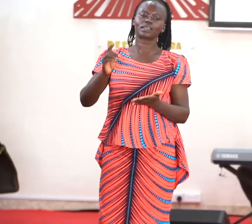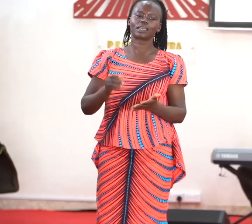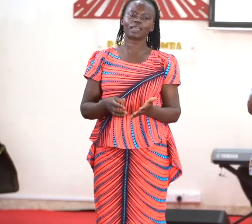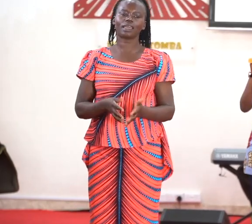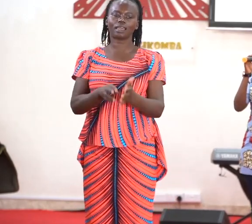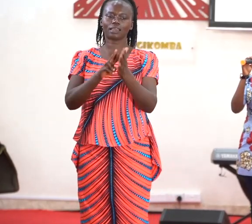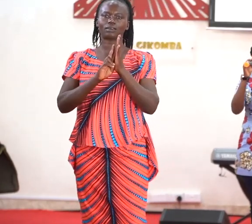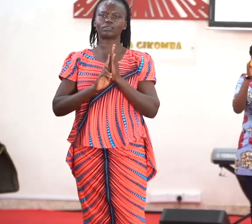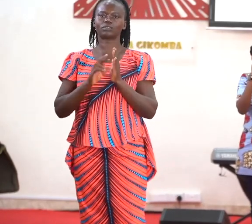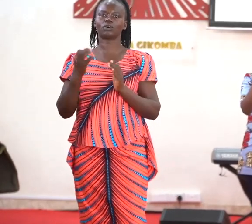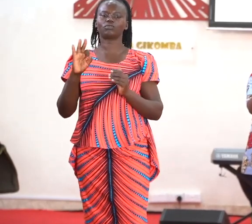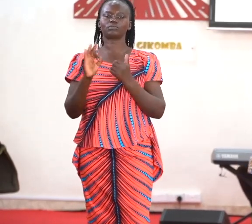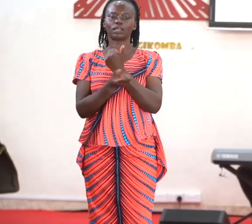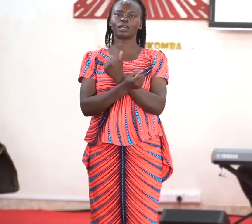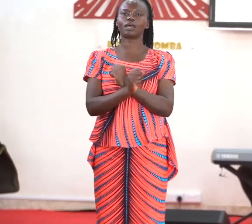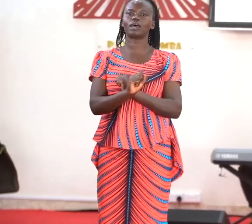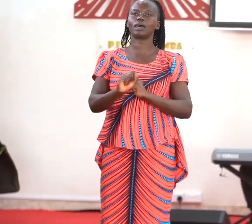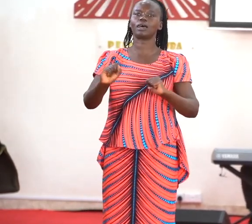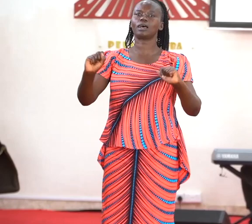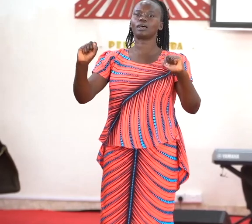divine, head of